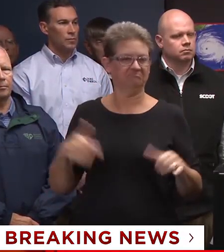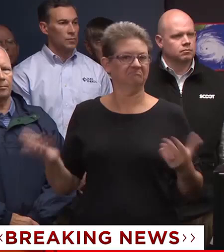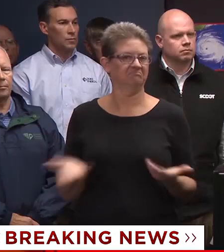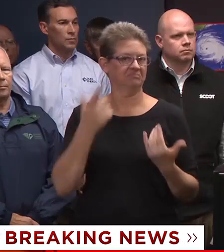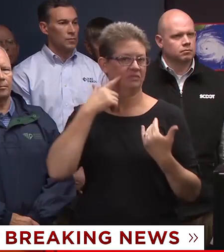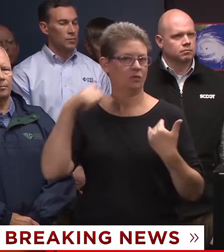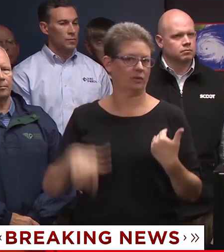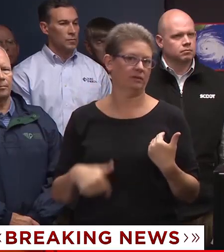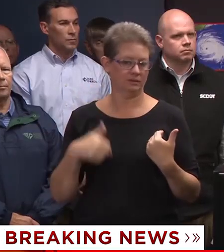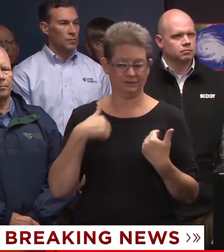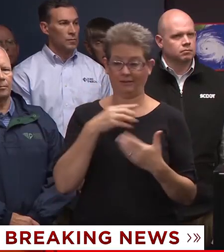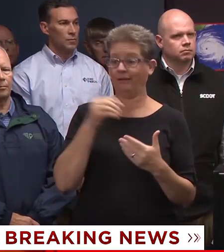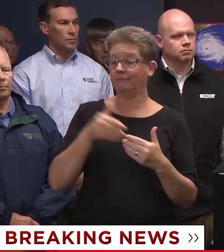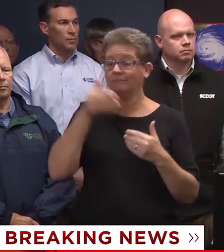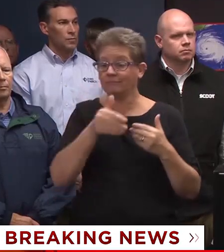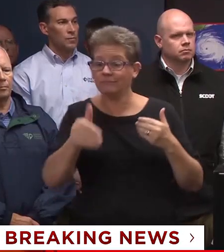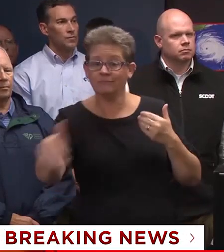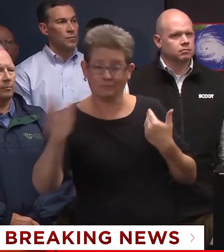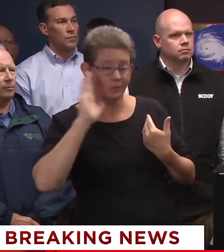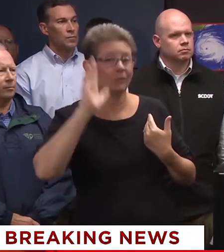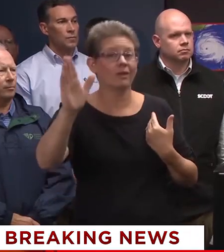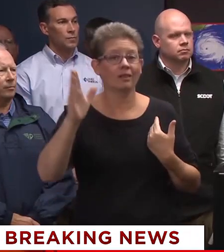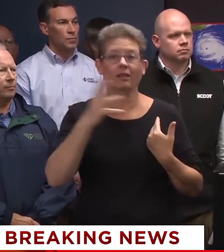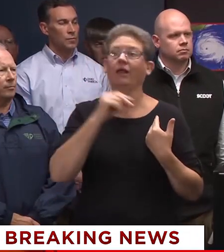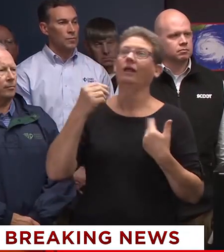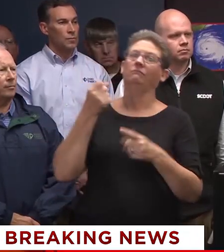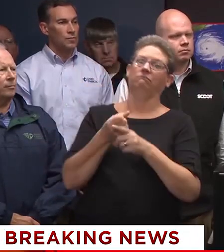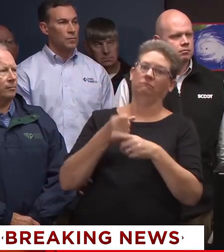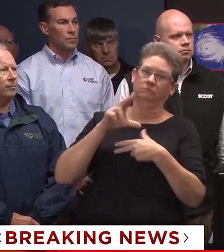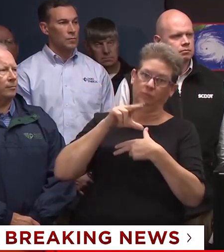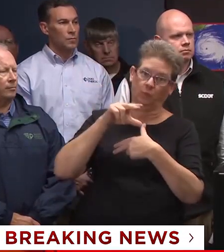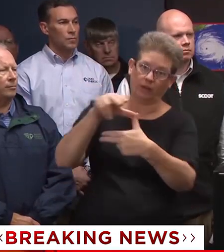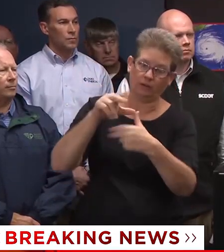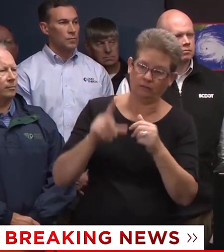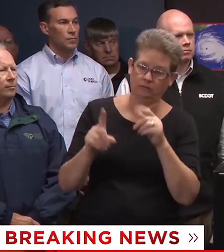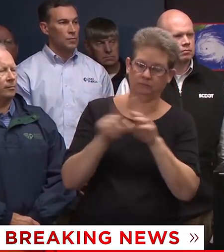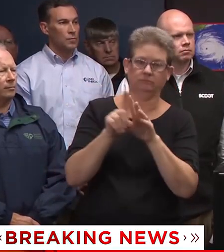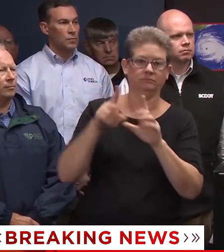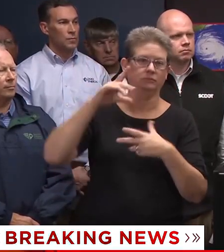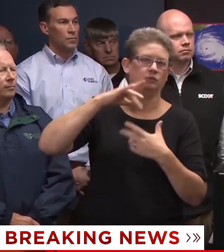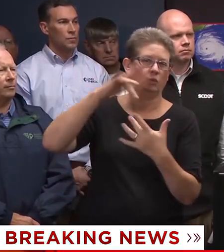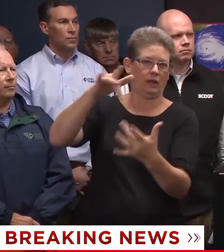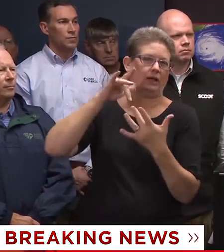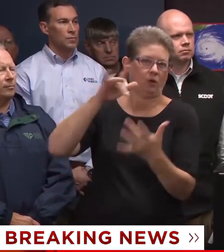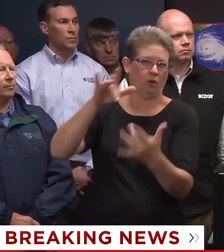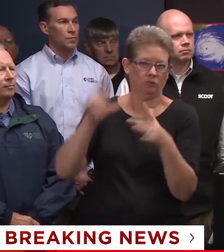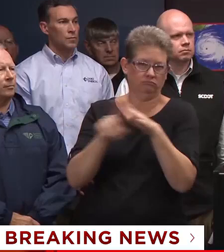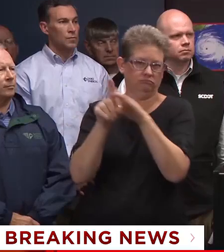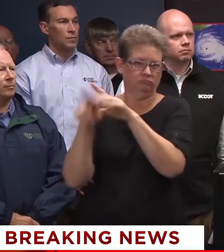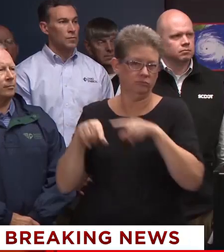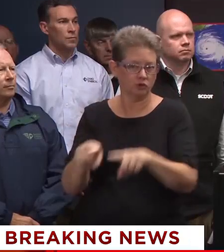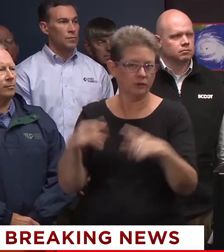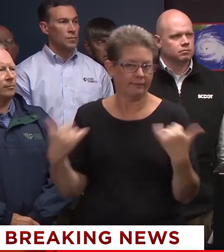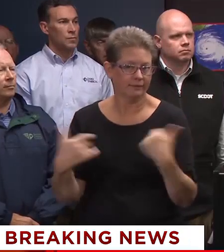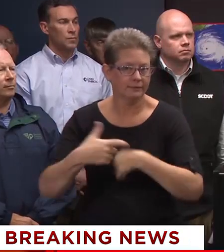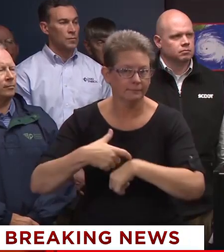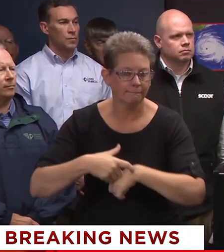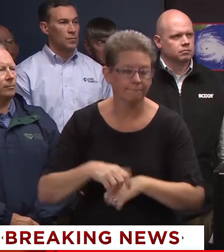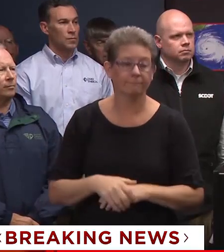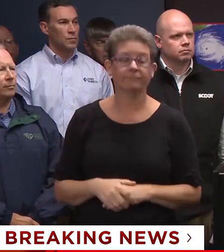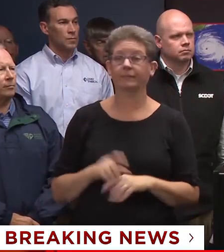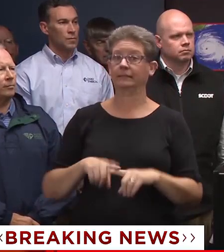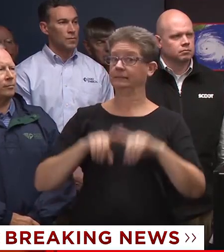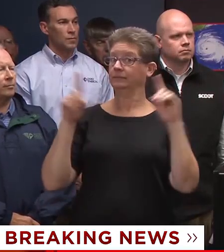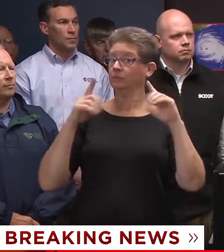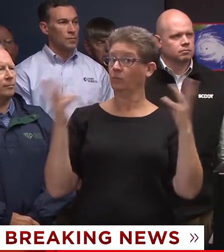we did the next one. And we also have tornadoes popping up. But one thing different about this one was that we knew it